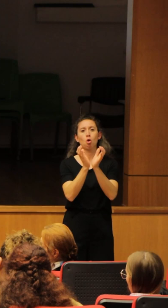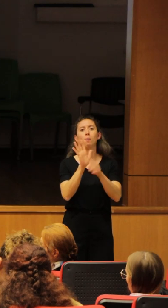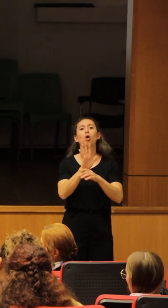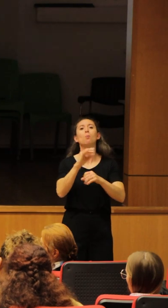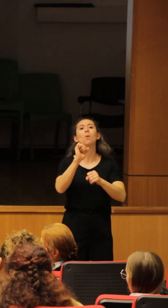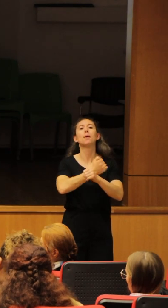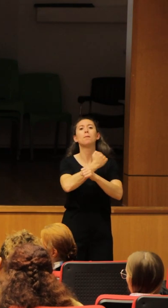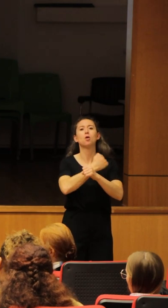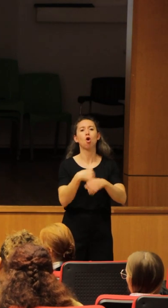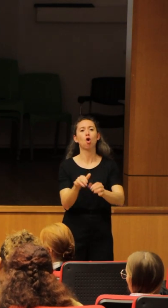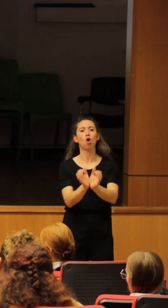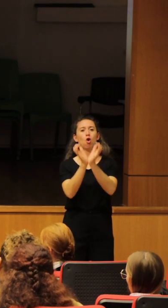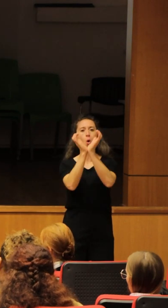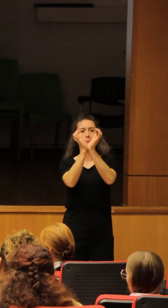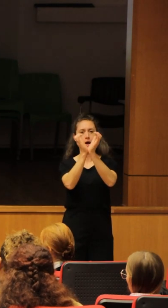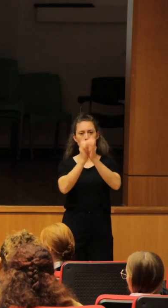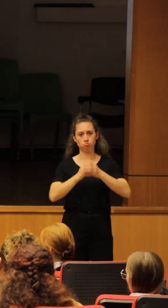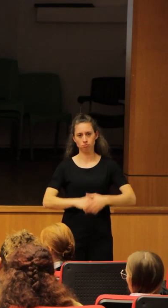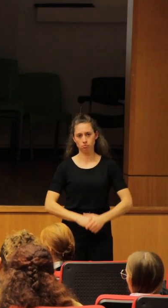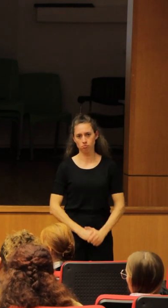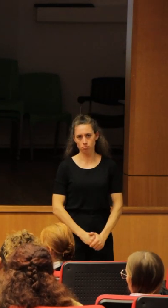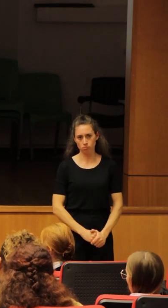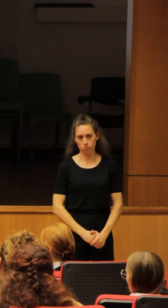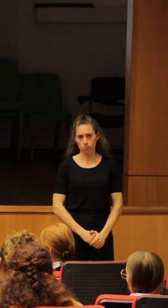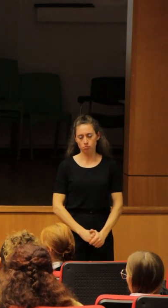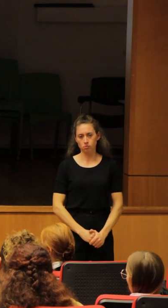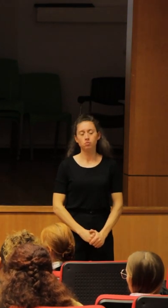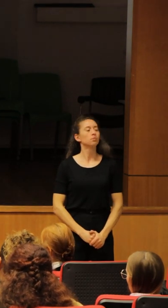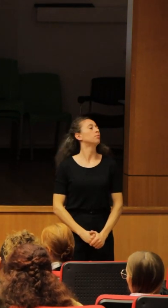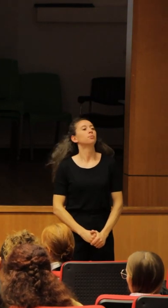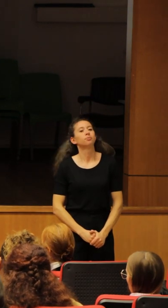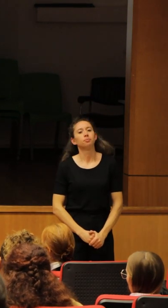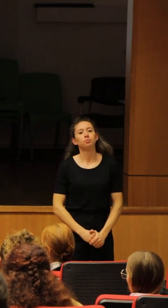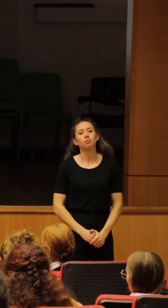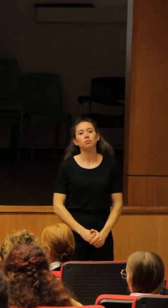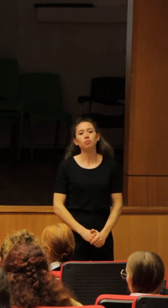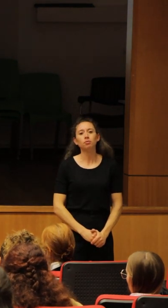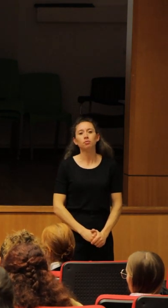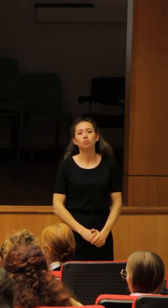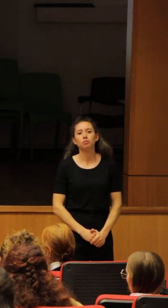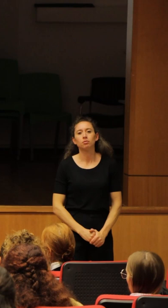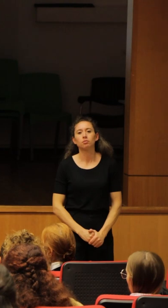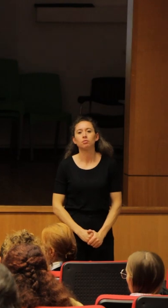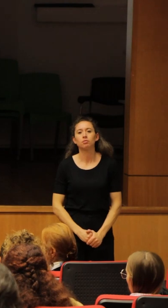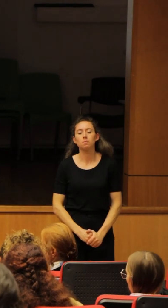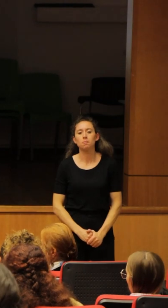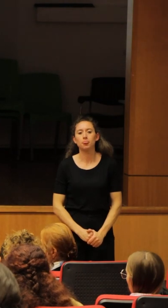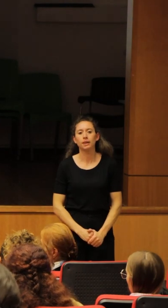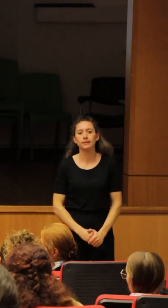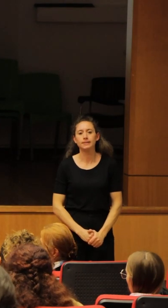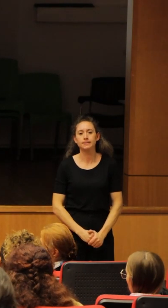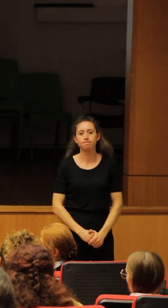copa. Yeah. Ah, not a glass to drink thing. It's like a trophy. A trophy. Oh, trophy. There's a solid glass.